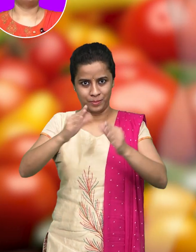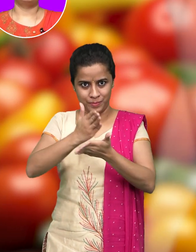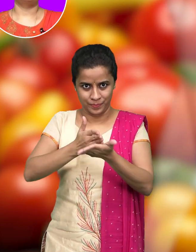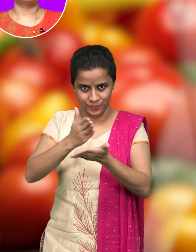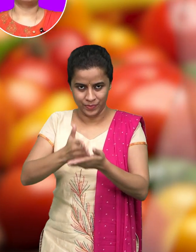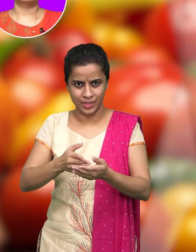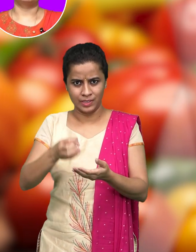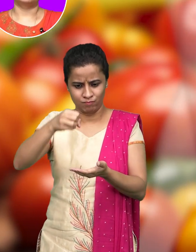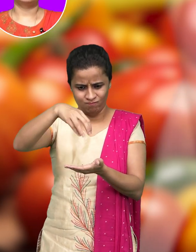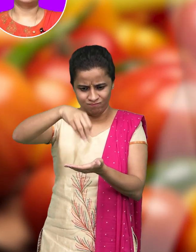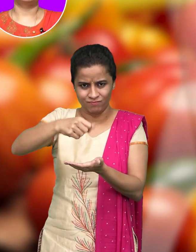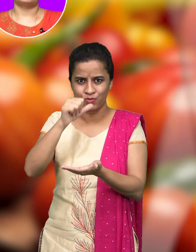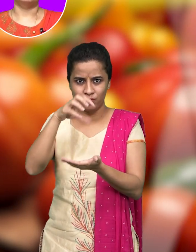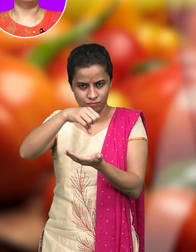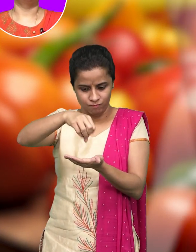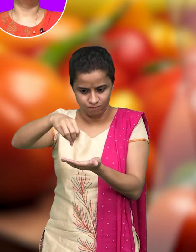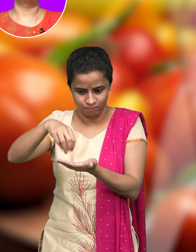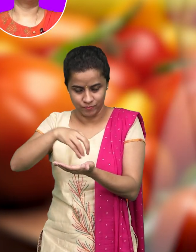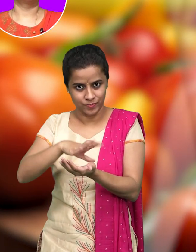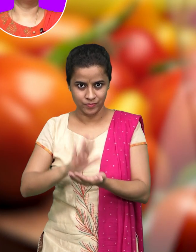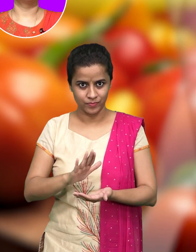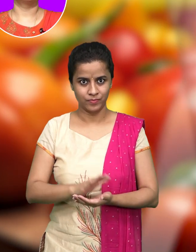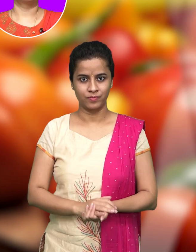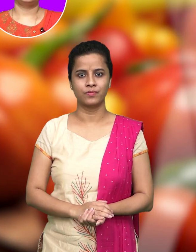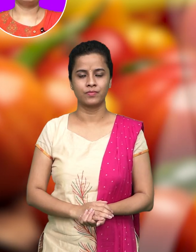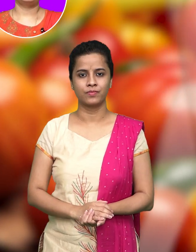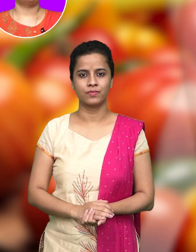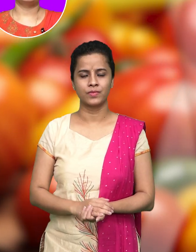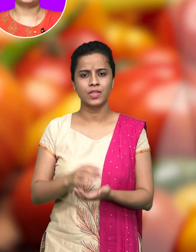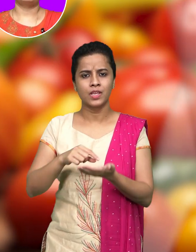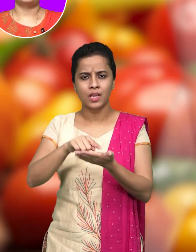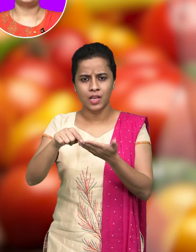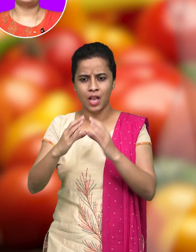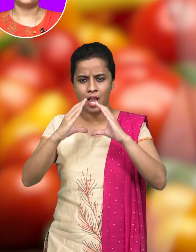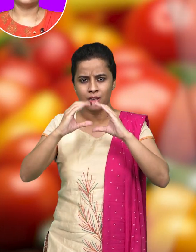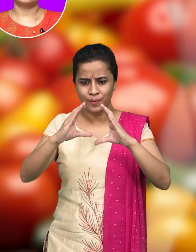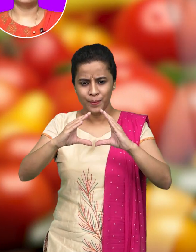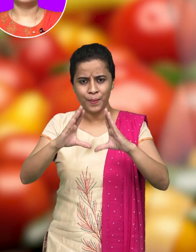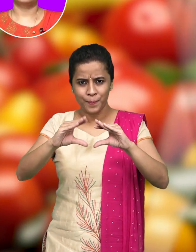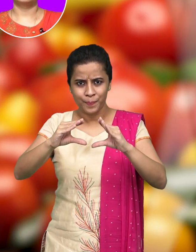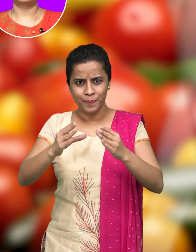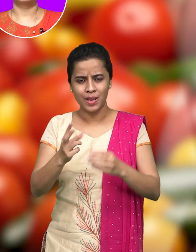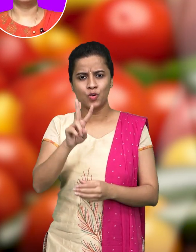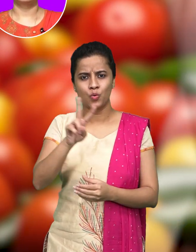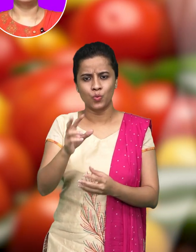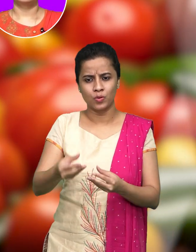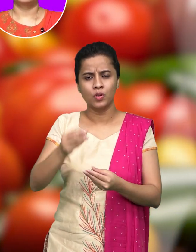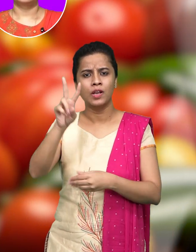sprinkle a few drops of water on them. Keep them aside for 2 days.